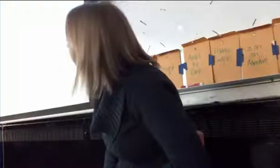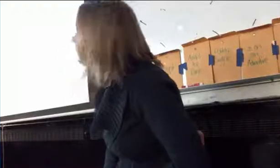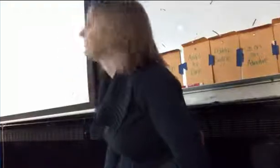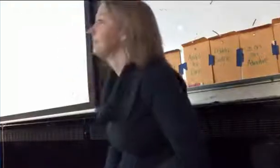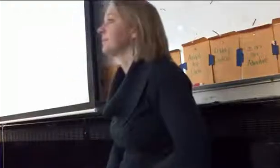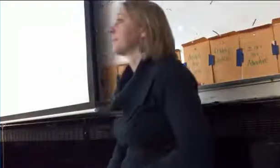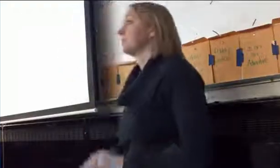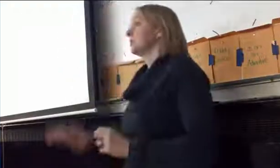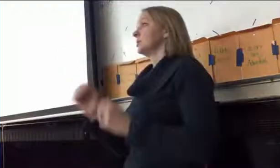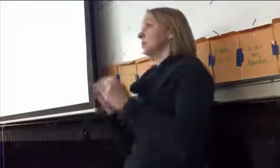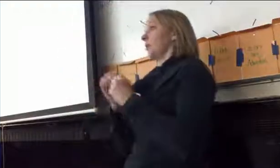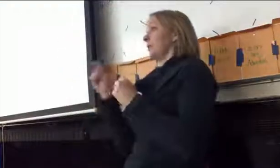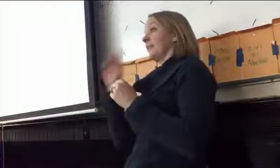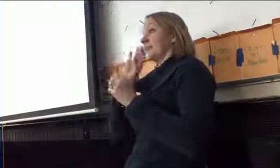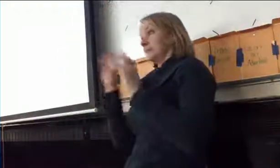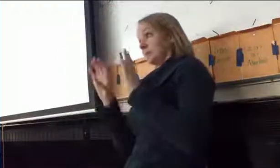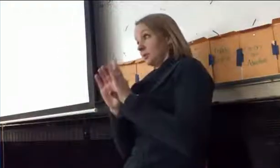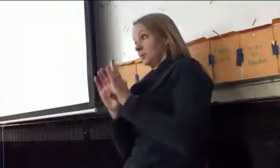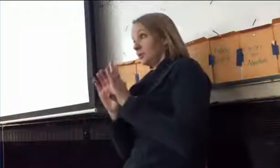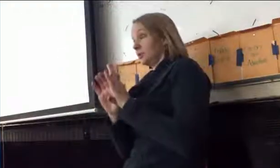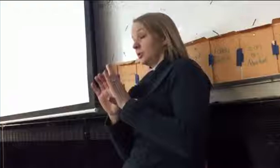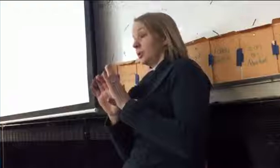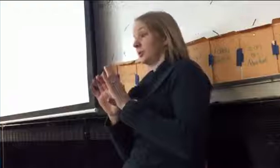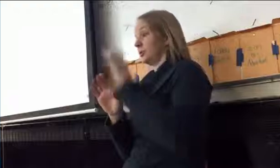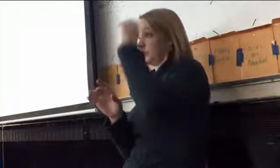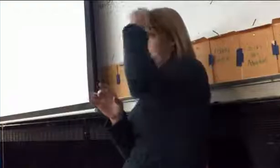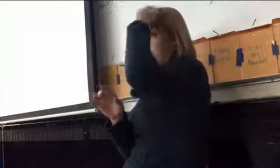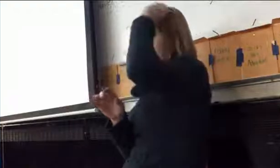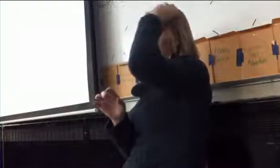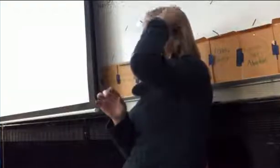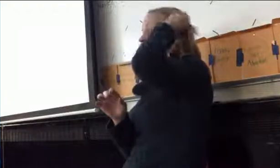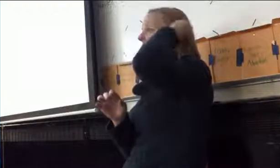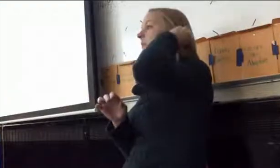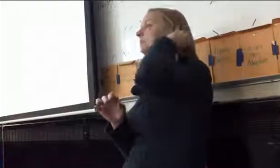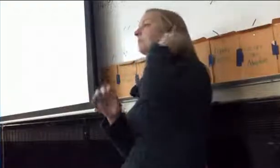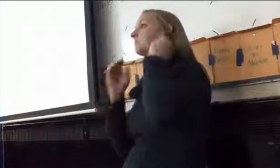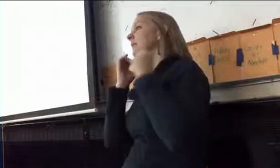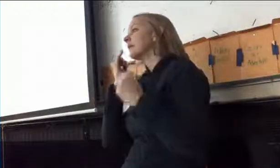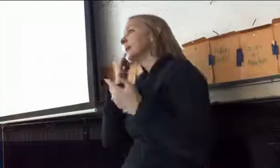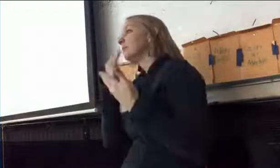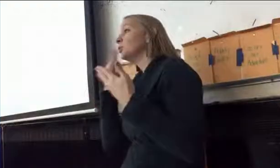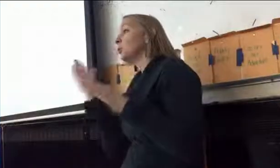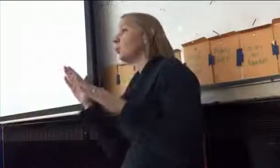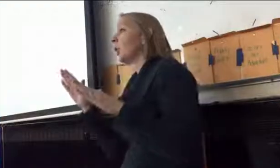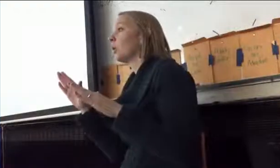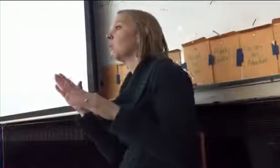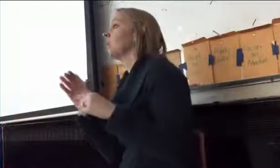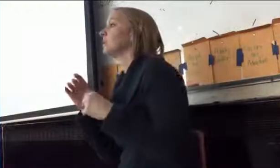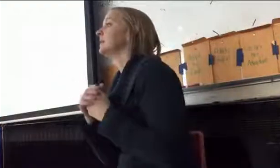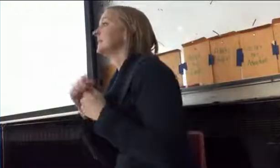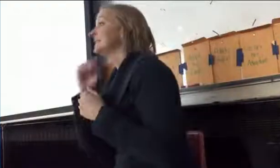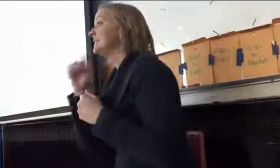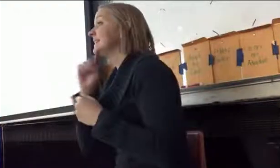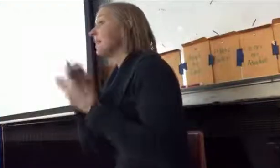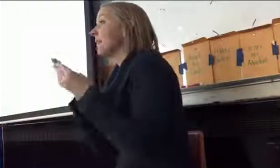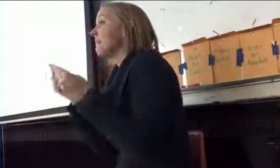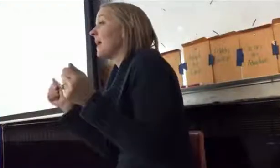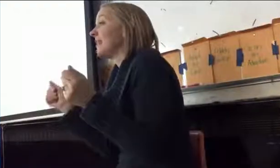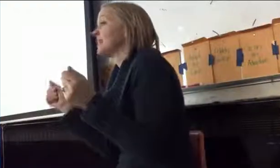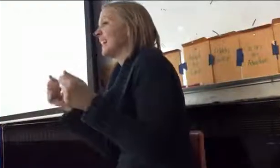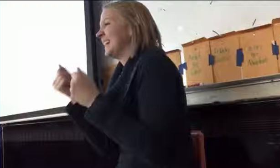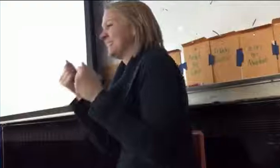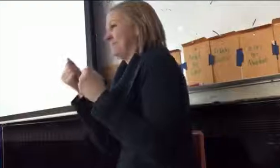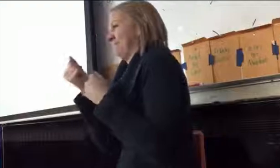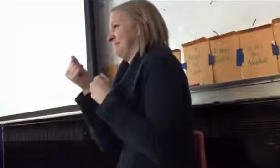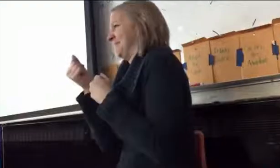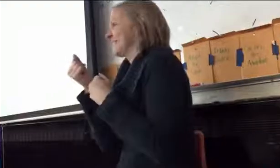Okay, so in this one, if you don't know, steel melts at several thousand degrees.